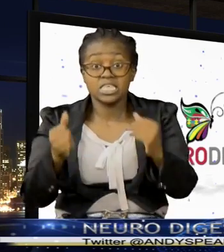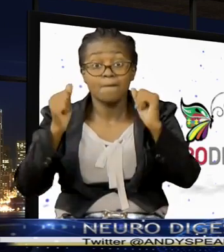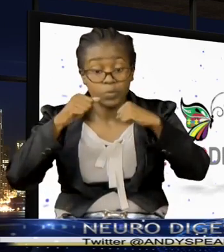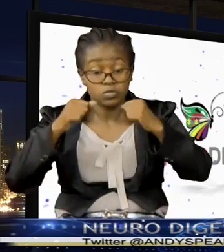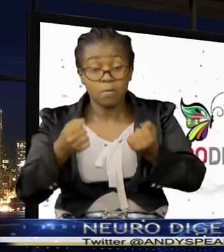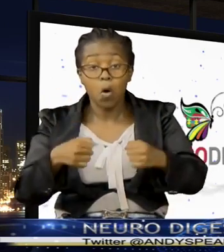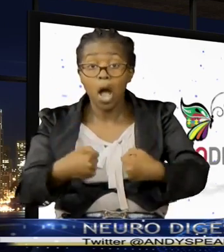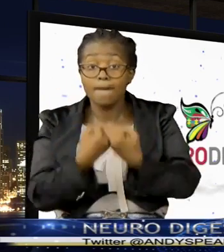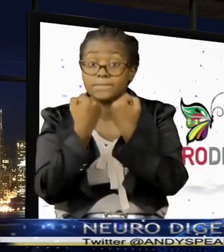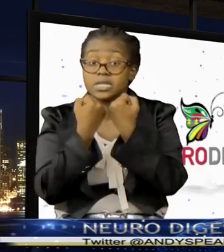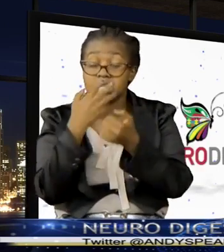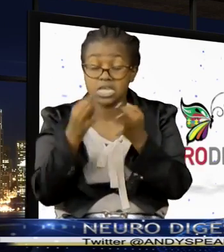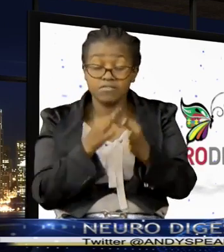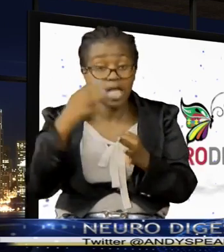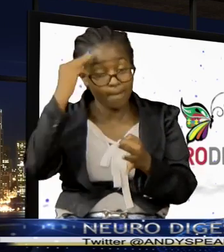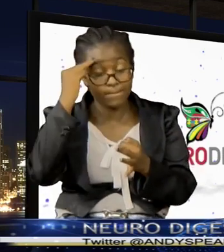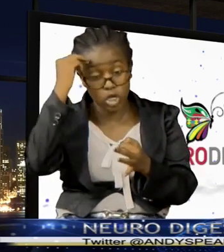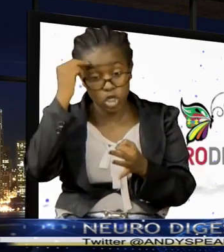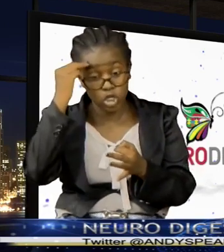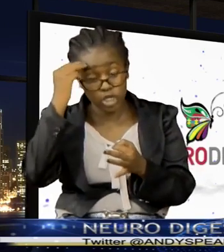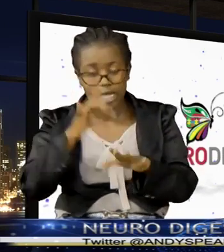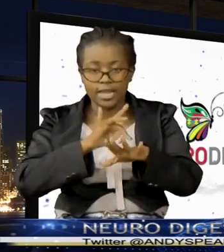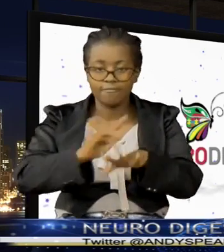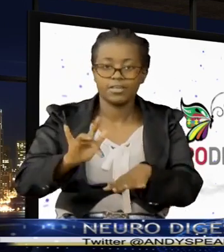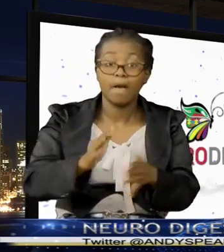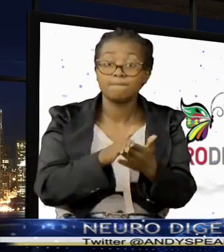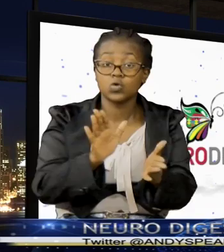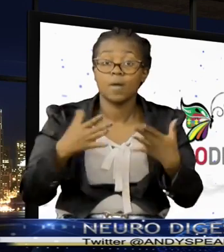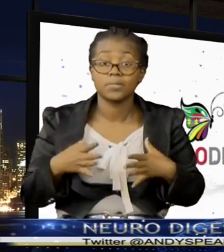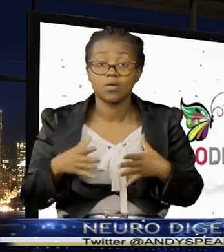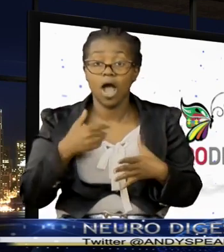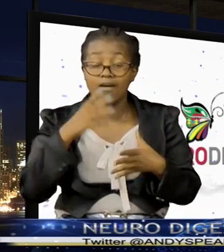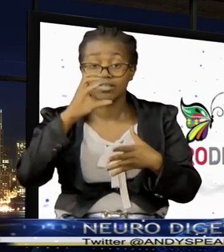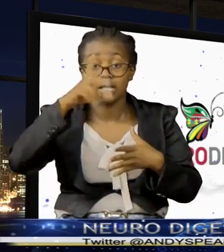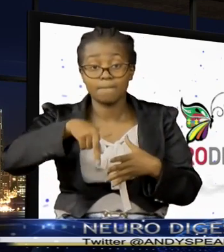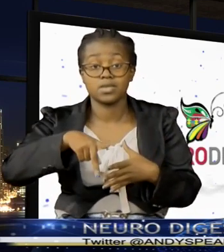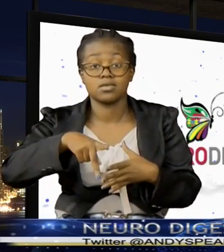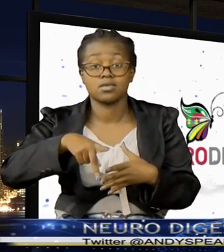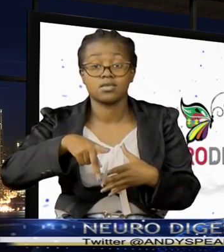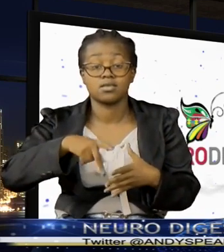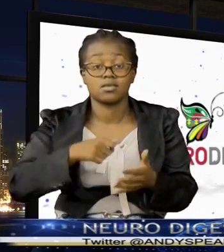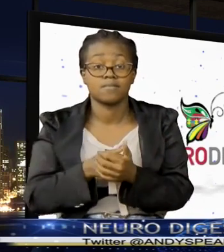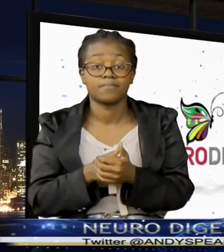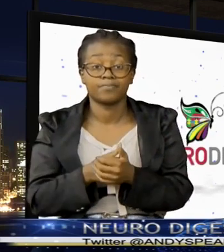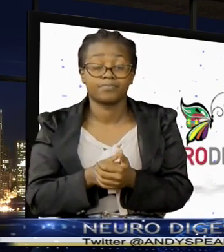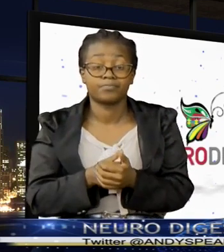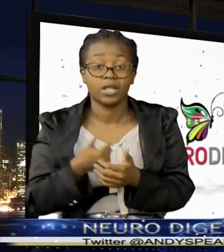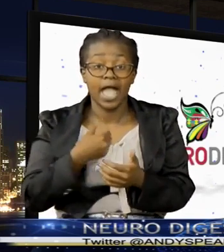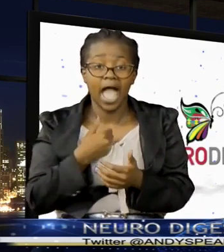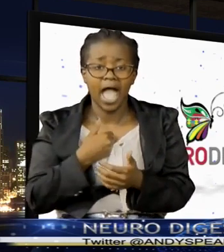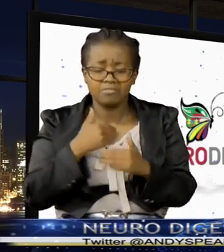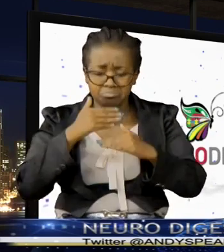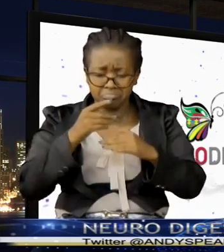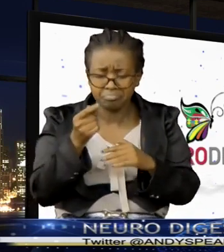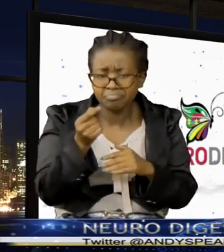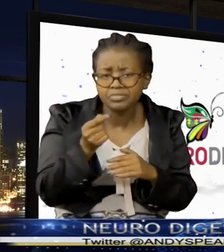if they get brain damage, then they get affected. Most of the persons with cerebral palsy have